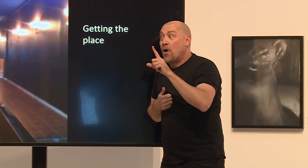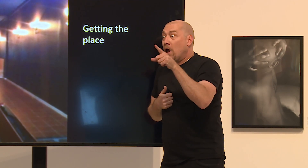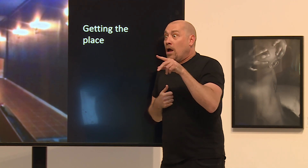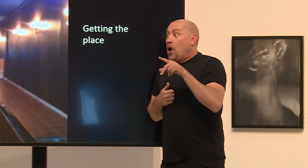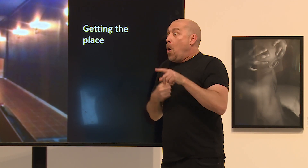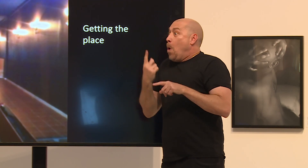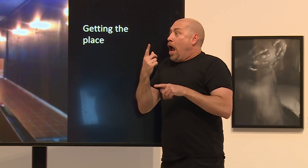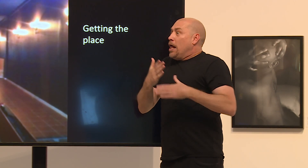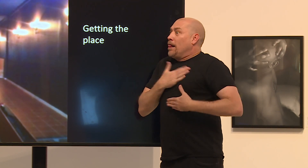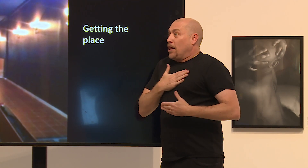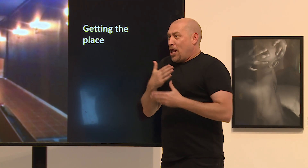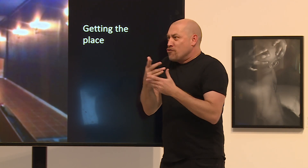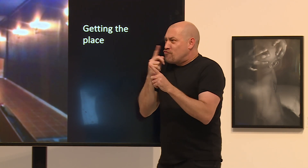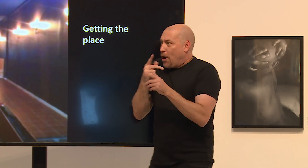it.